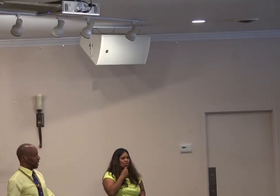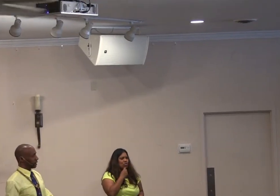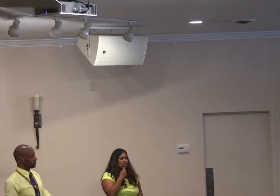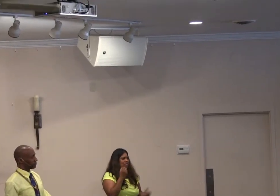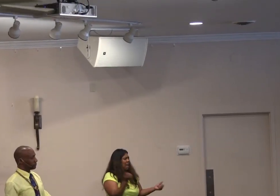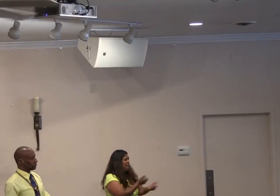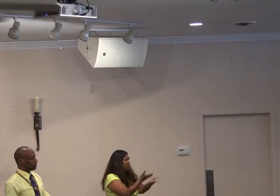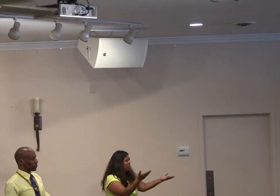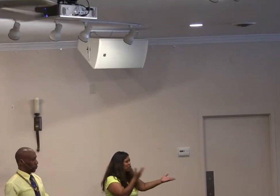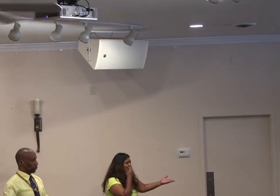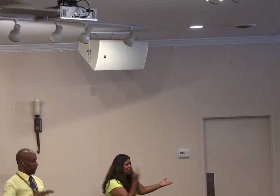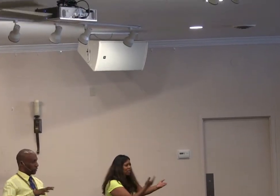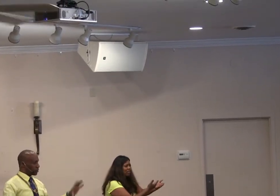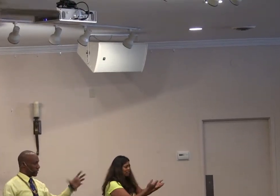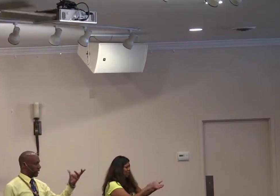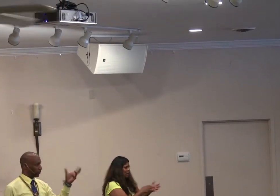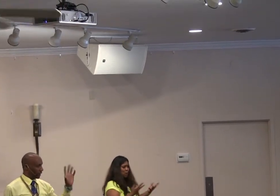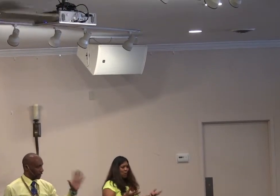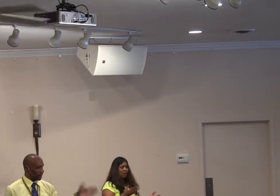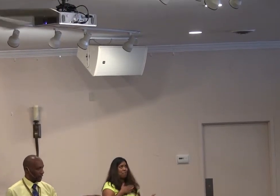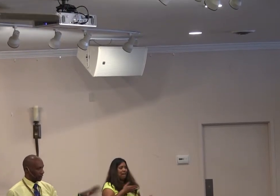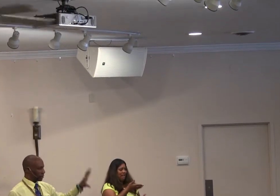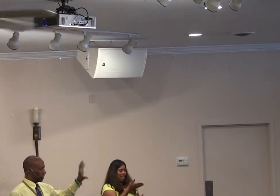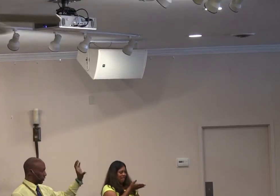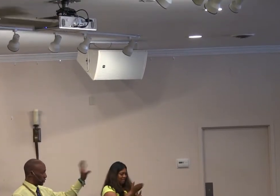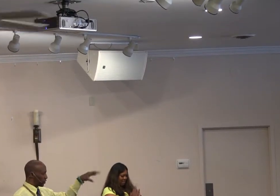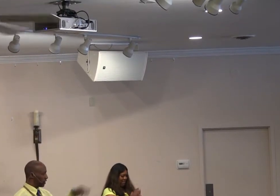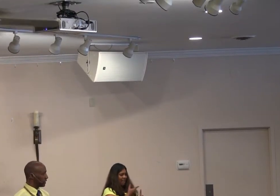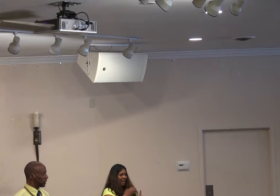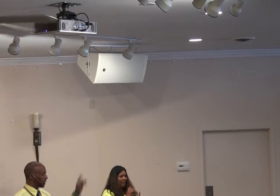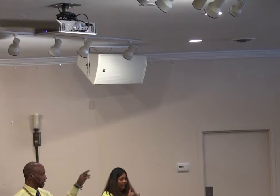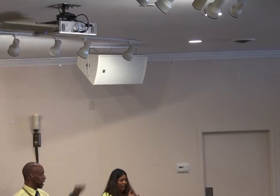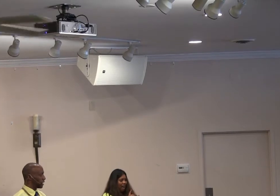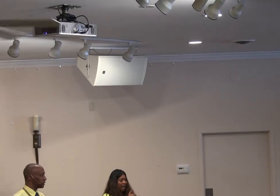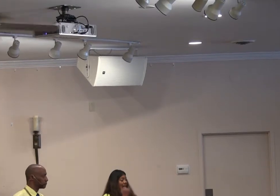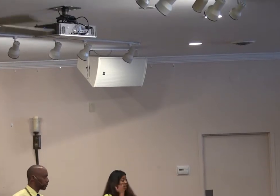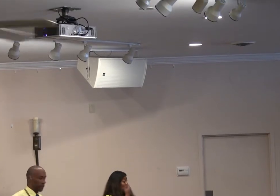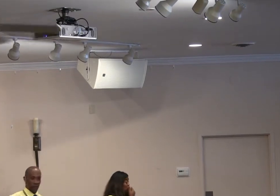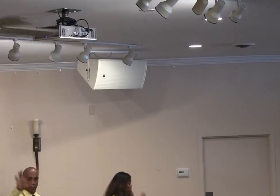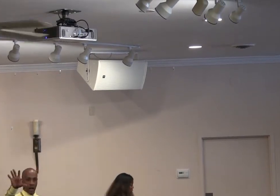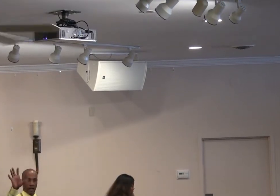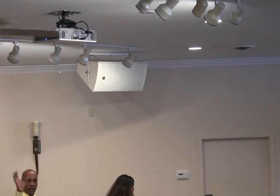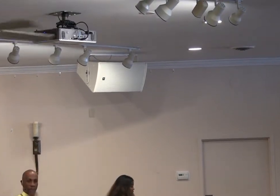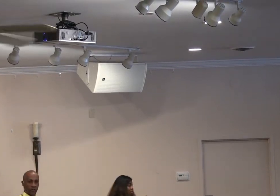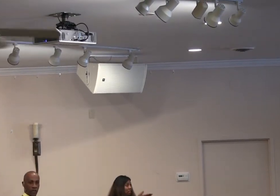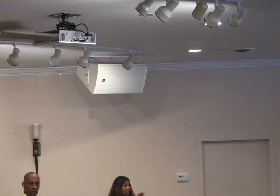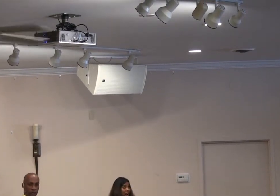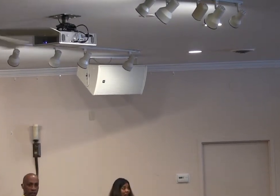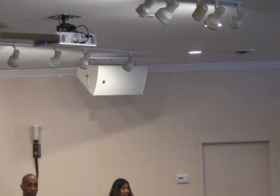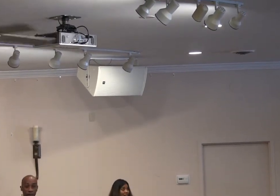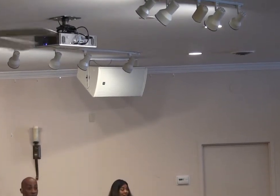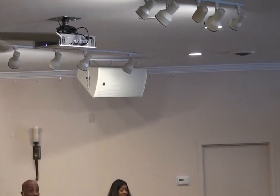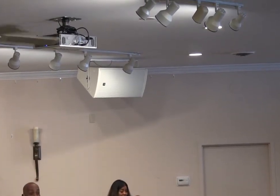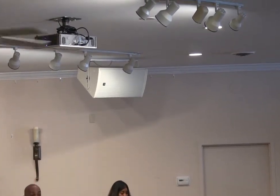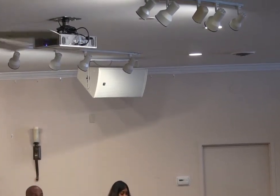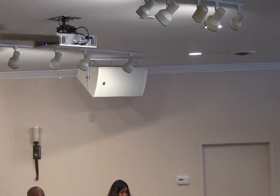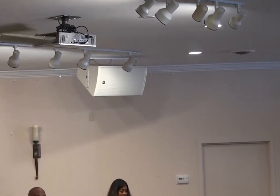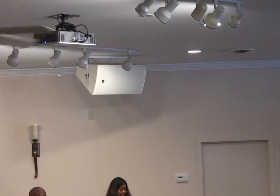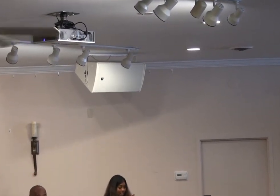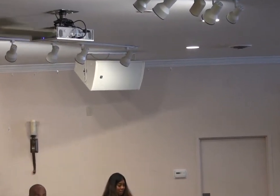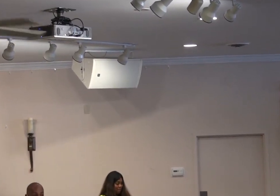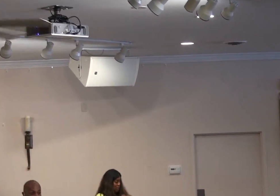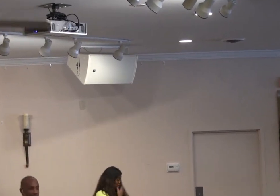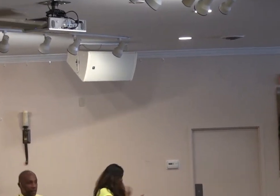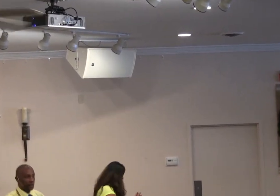my God. So when we understand and we can acknowledge that there's good and that's God, and there's God and that's good, then all